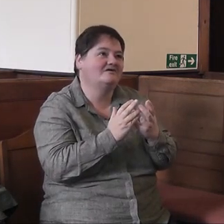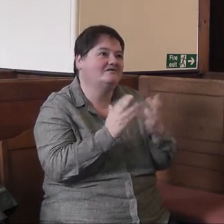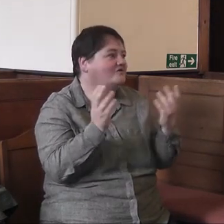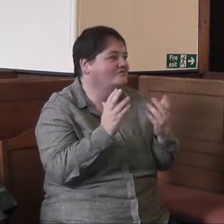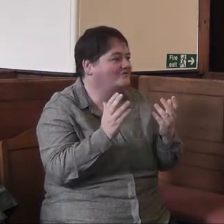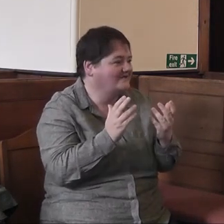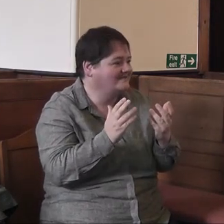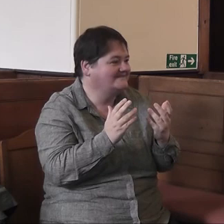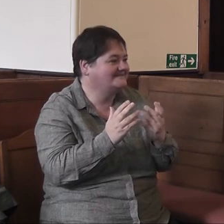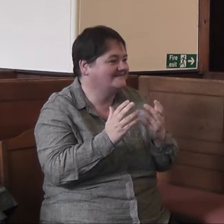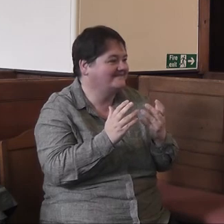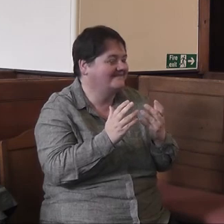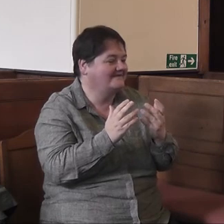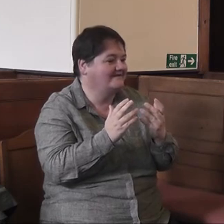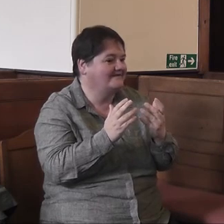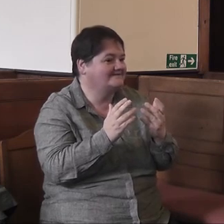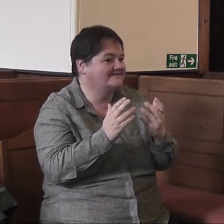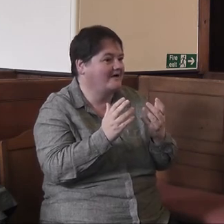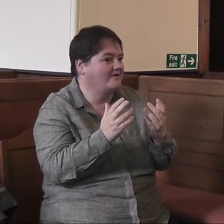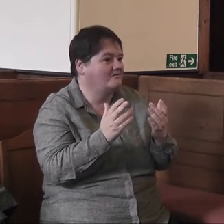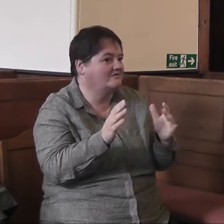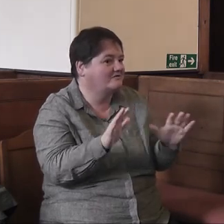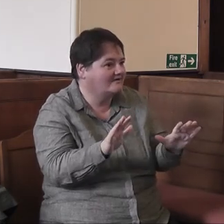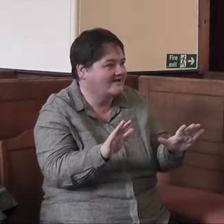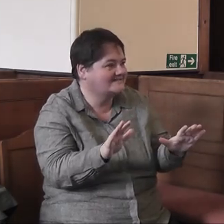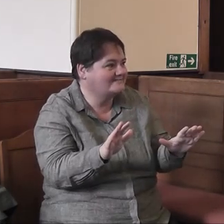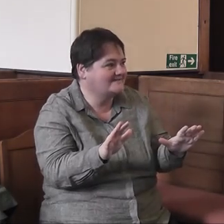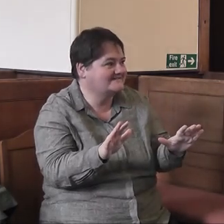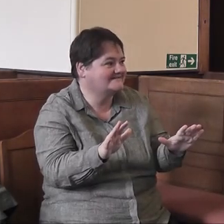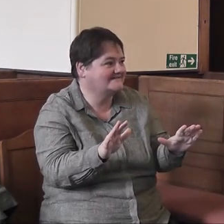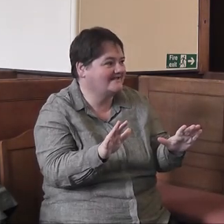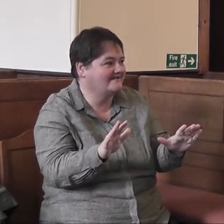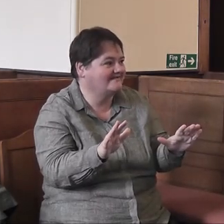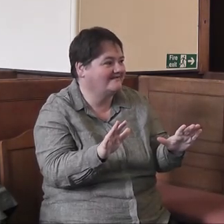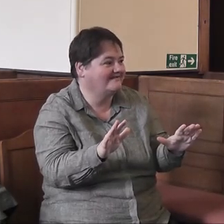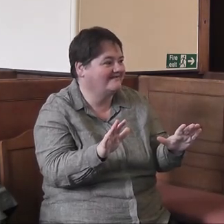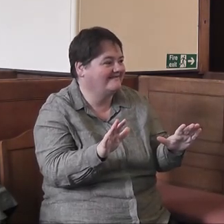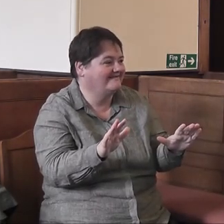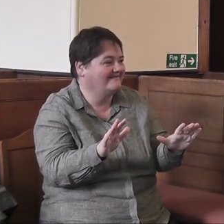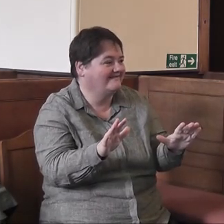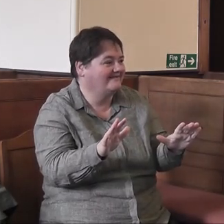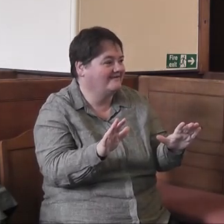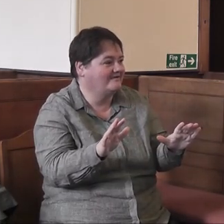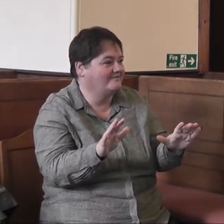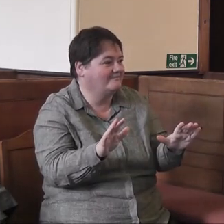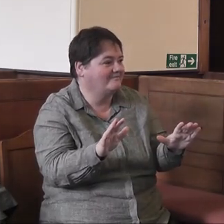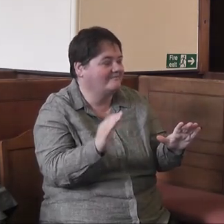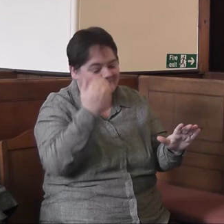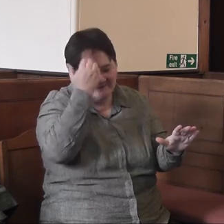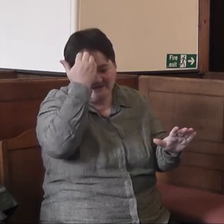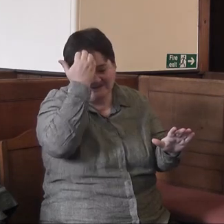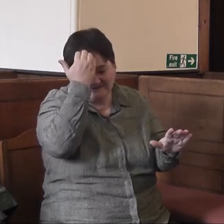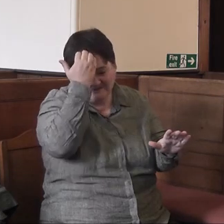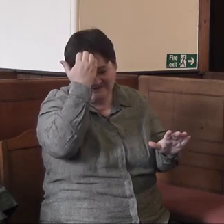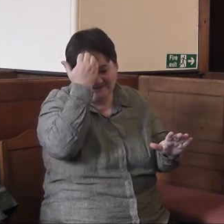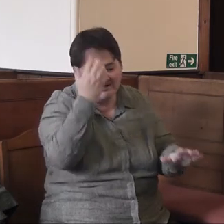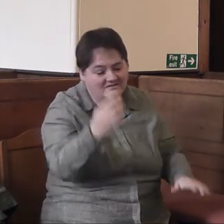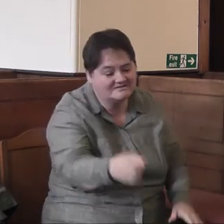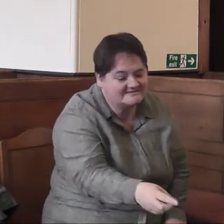no noise, it's about expectancy. You know, so at the start it